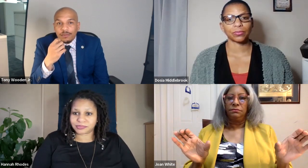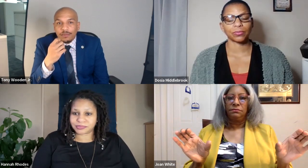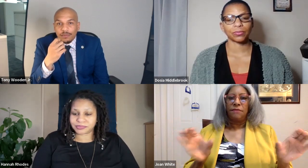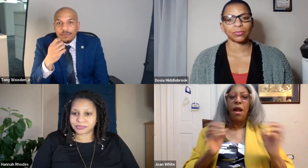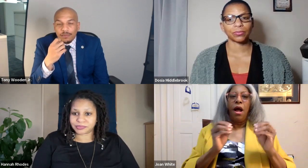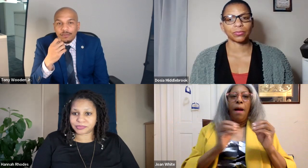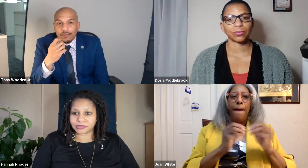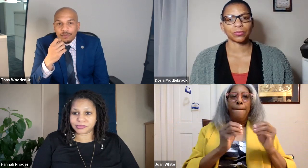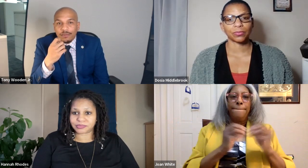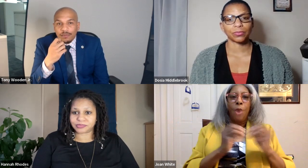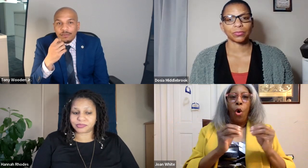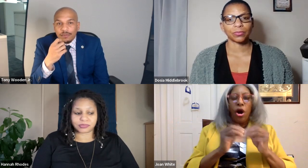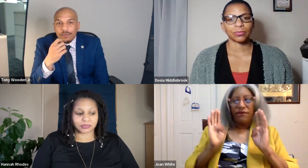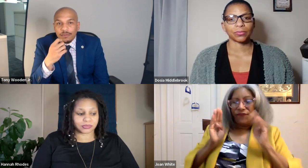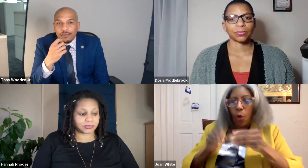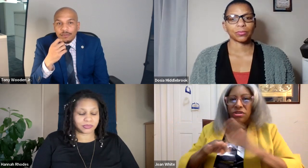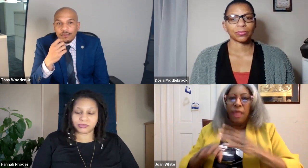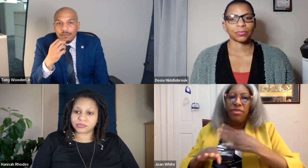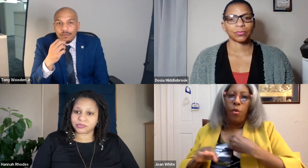at that time, the school was segregated.